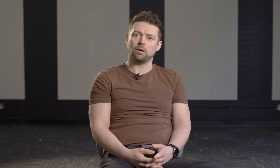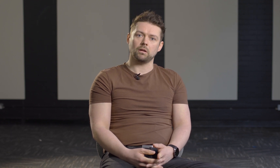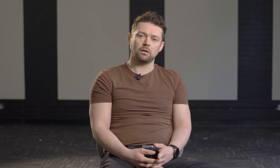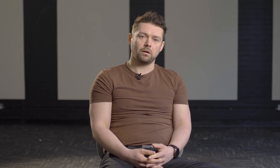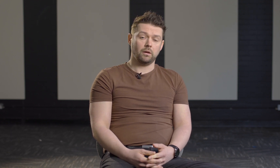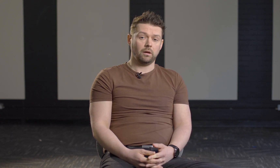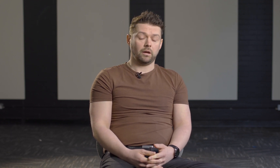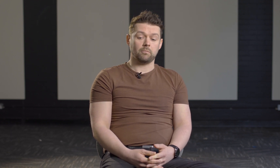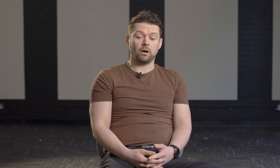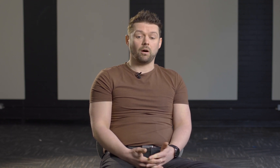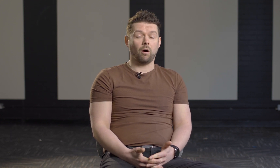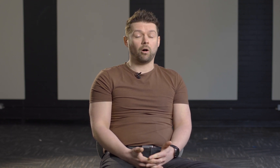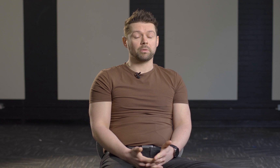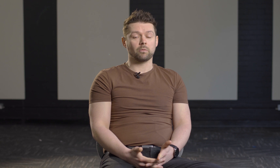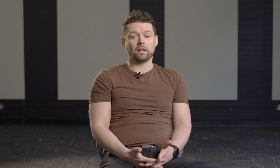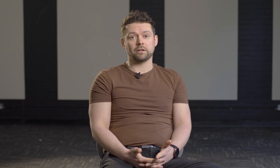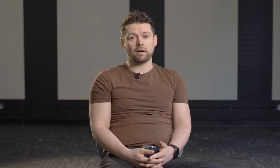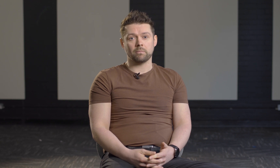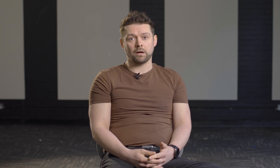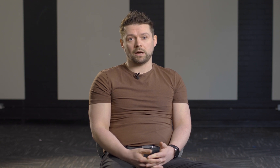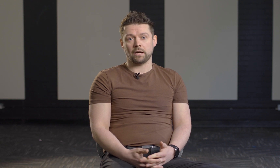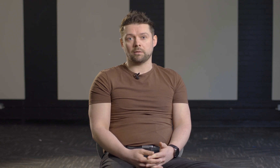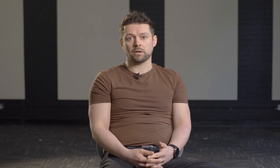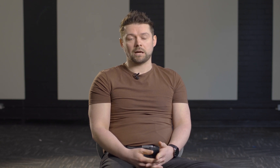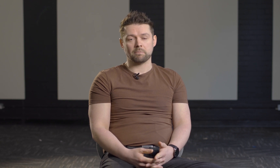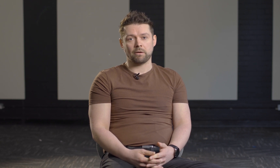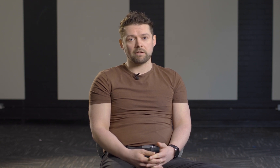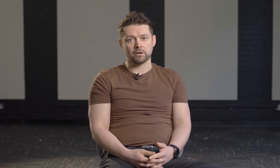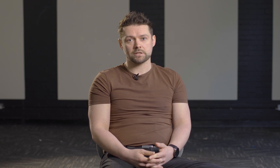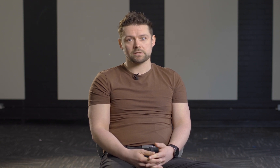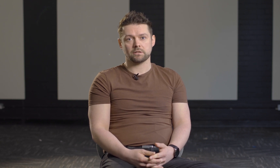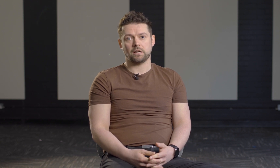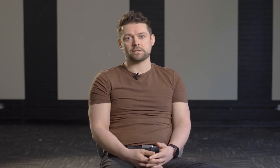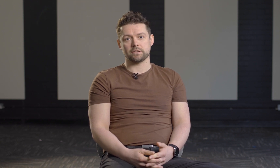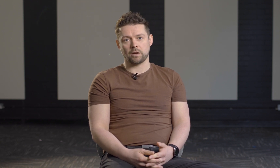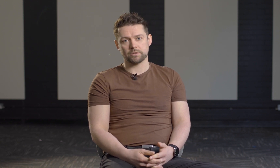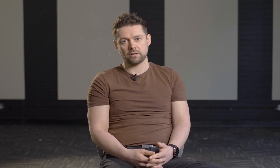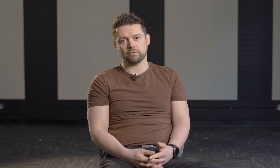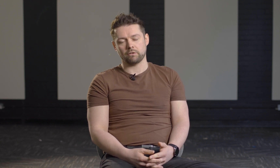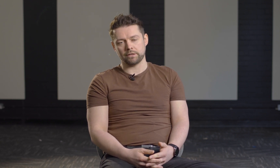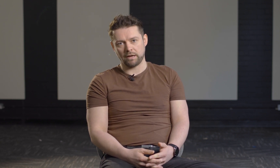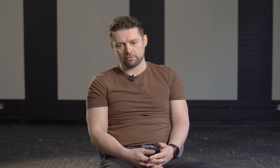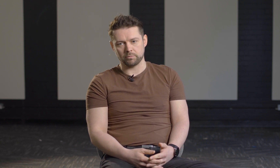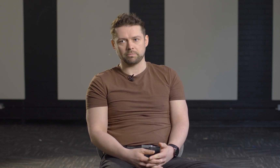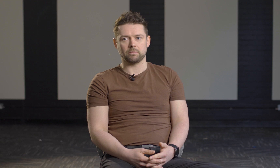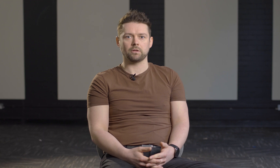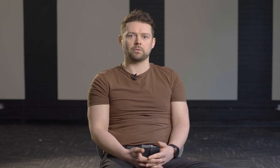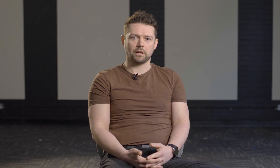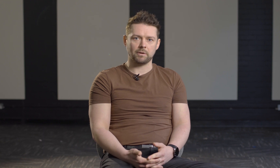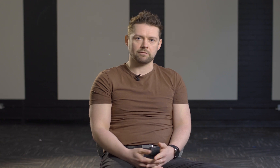Nepal. All being well, in November, I am climbing Mount Everest as an interpreter for a deaf group of people who are climbing